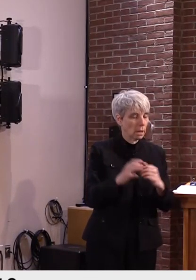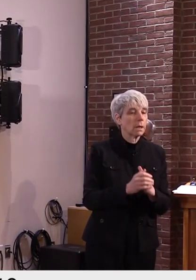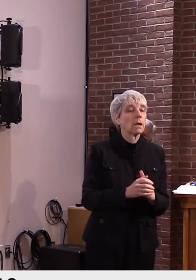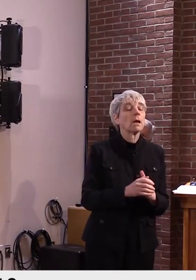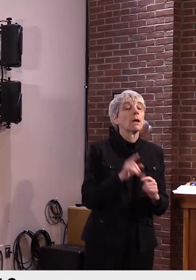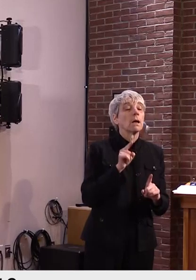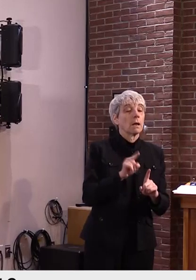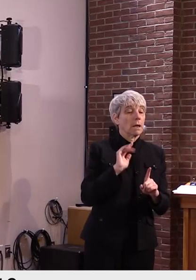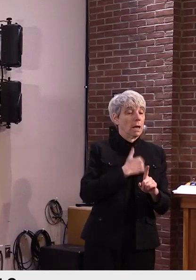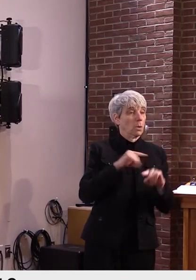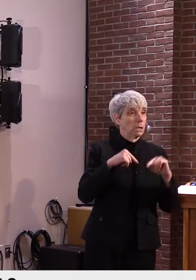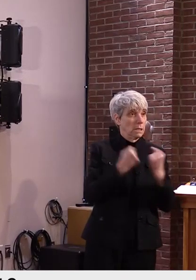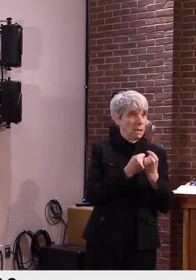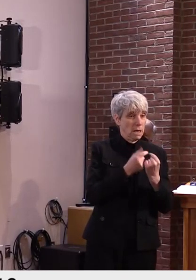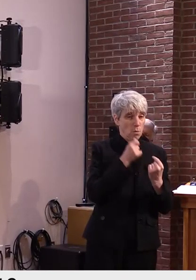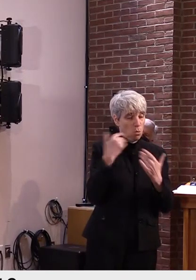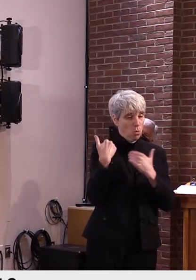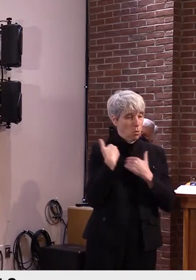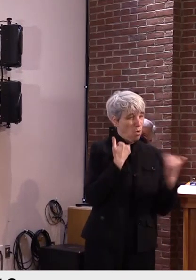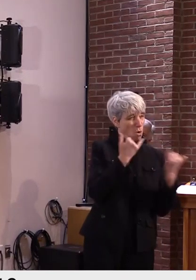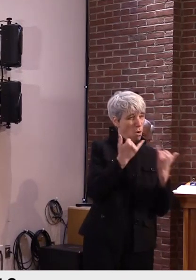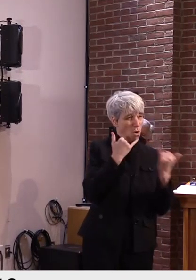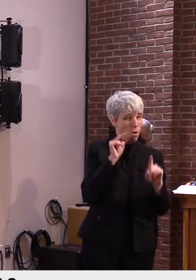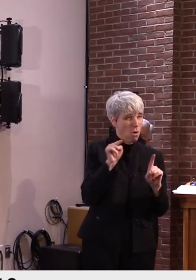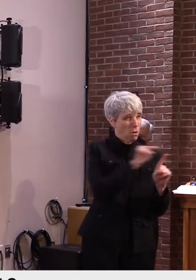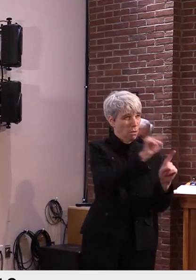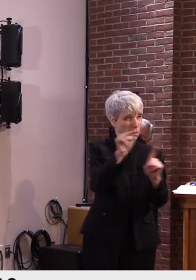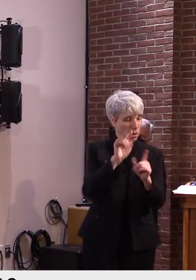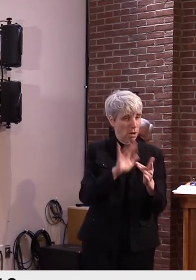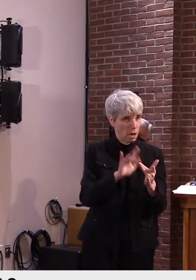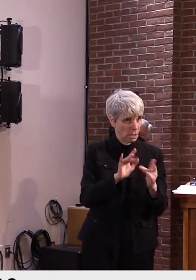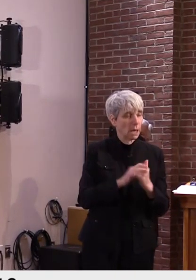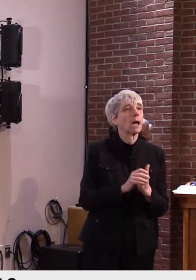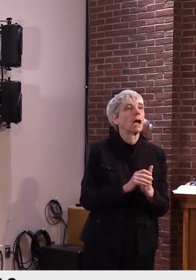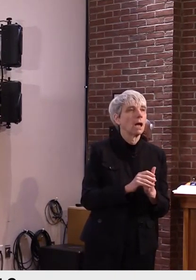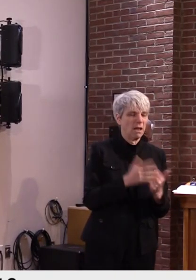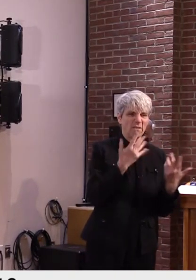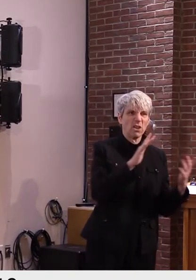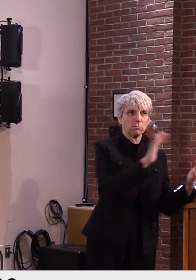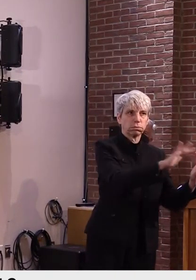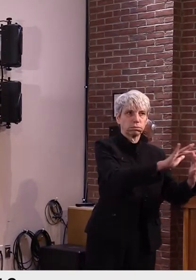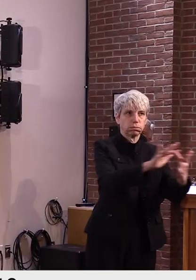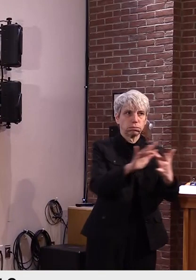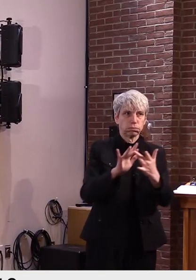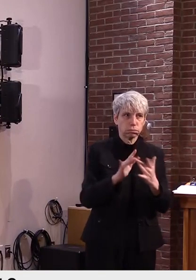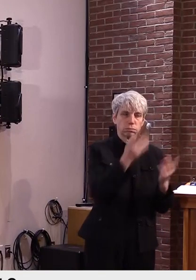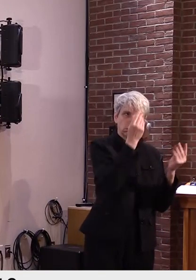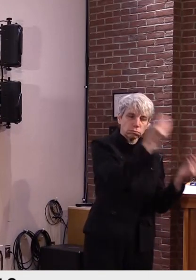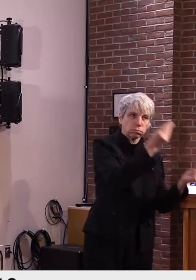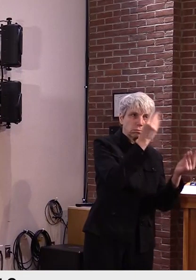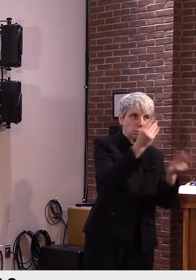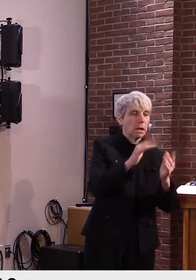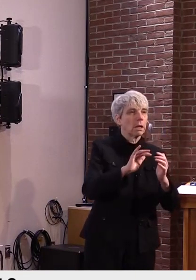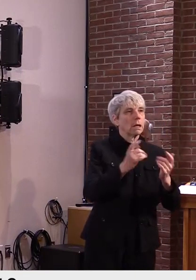close contacts. Everyone has received the guidance and any instructions for quarantining as